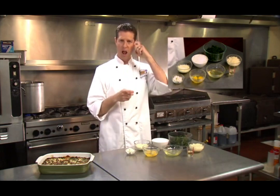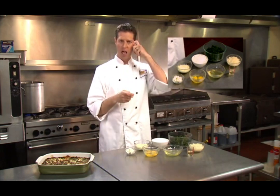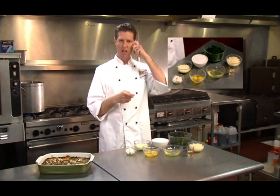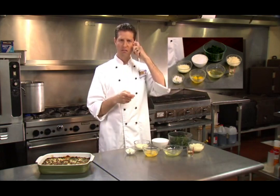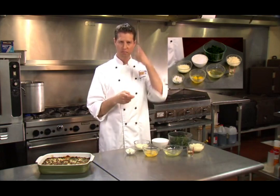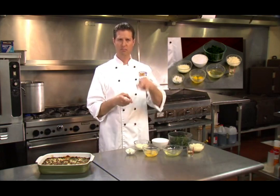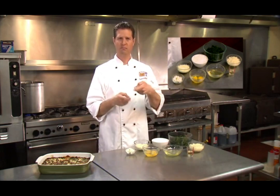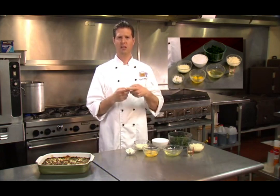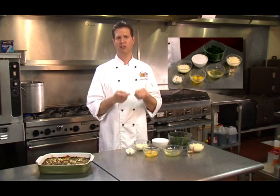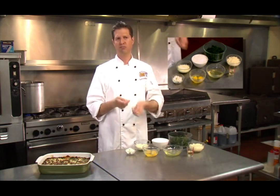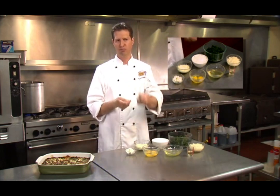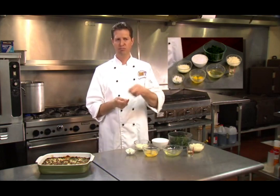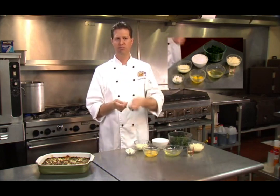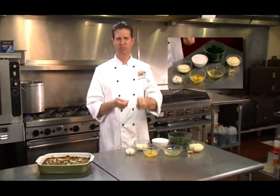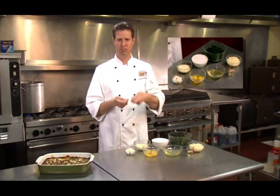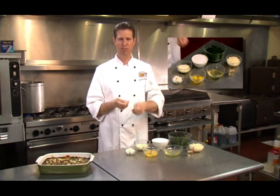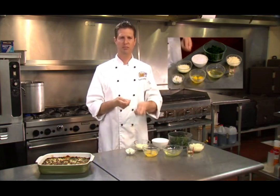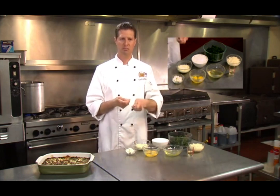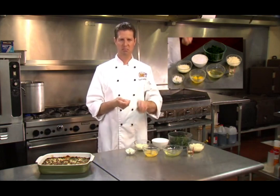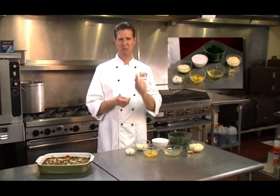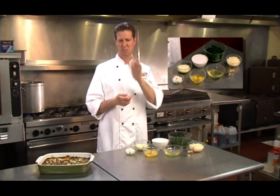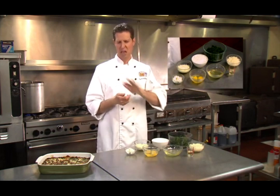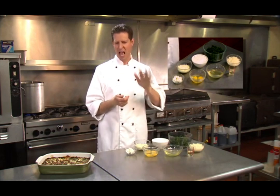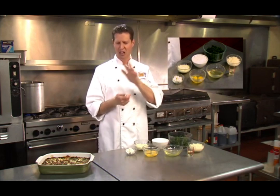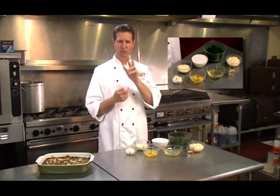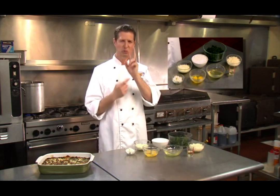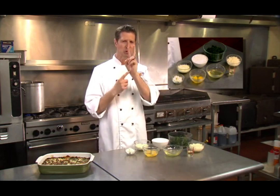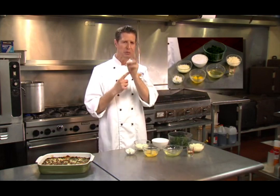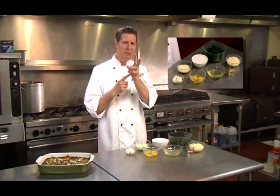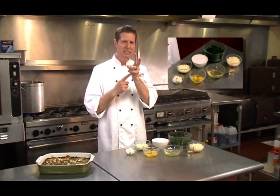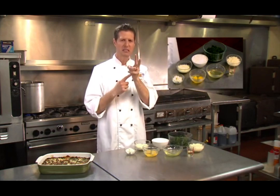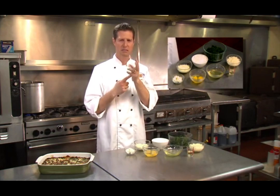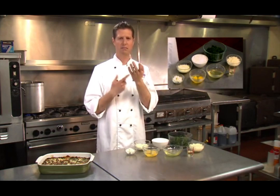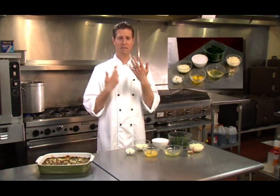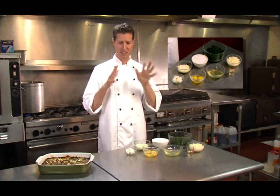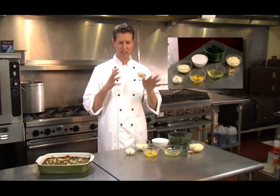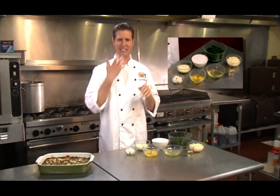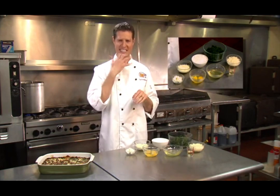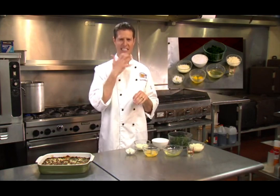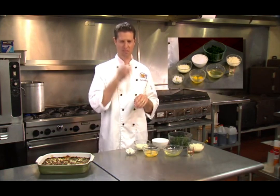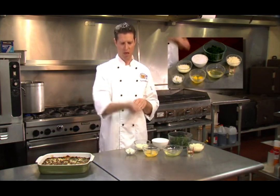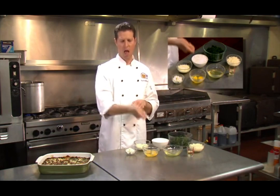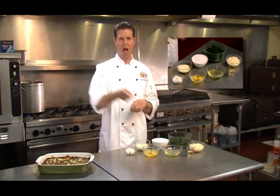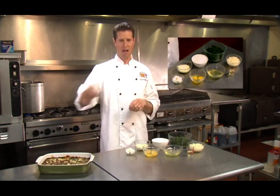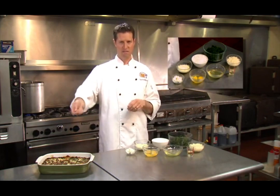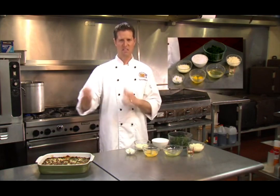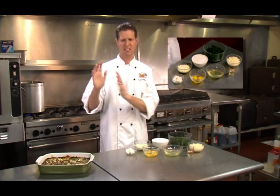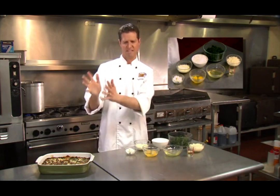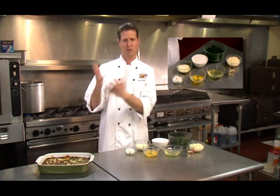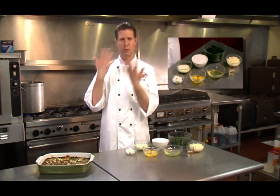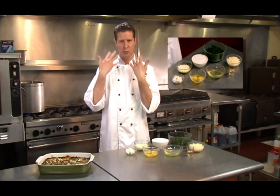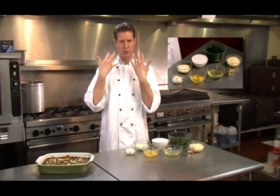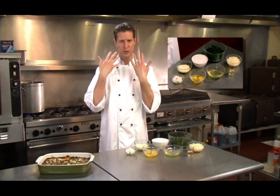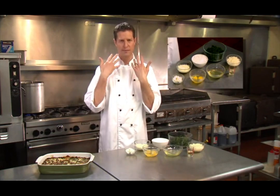the spinach to the onions in the pan and sauté about 2 minutes. And remove from the heat to let the mixture